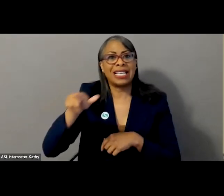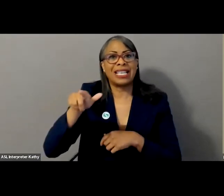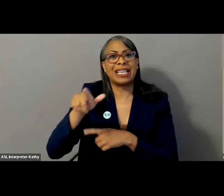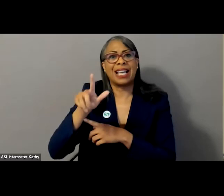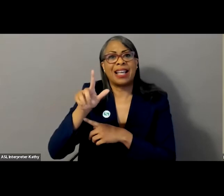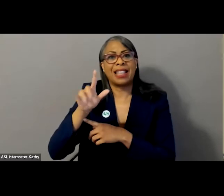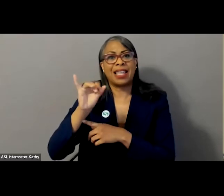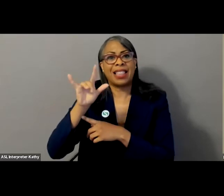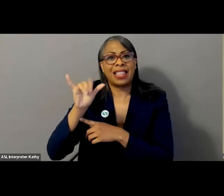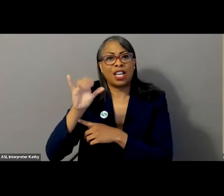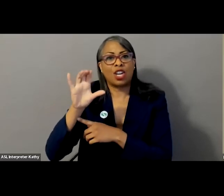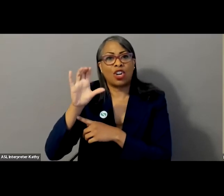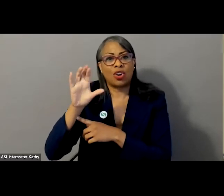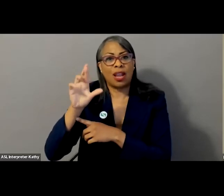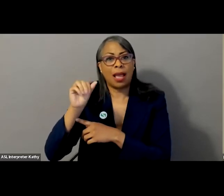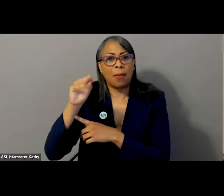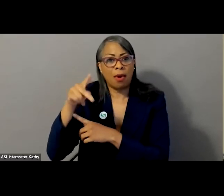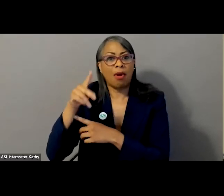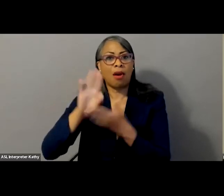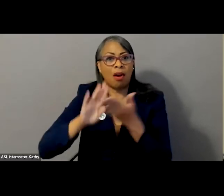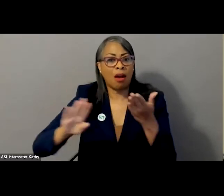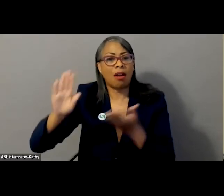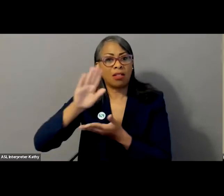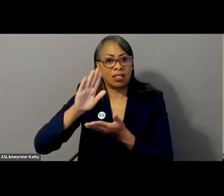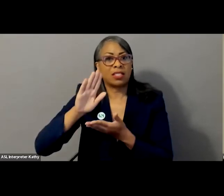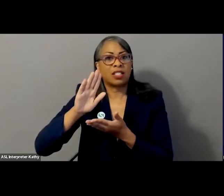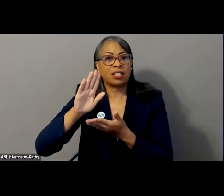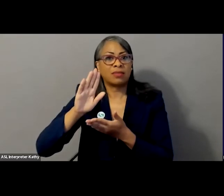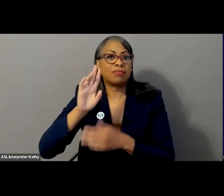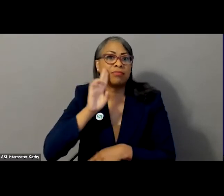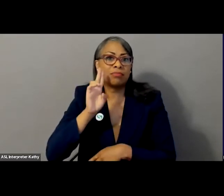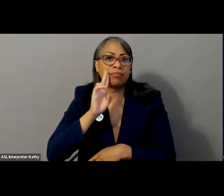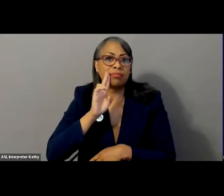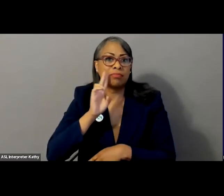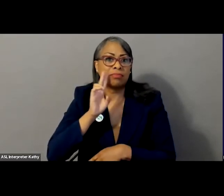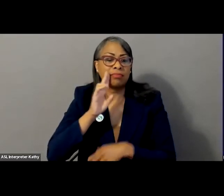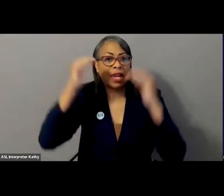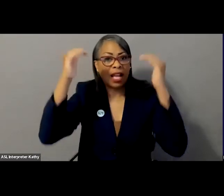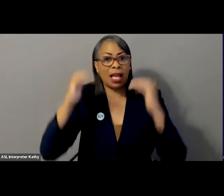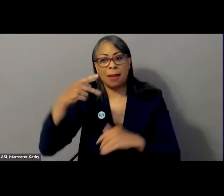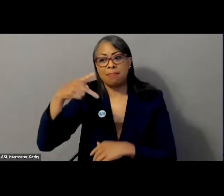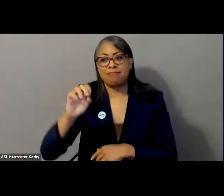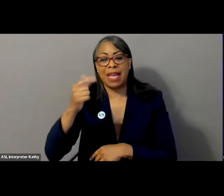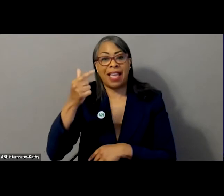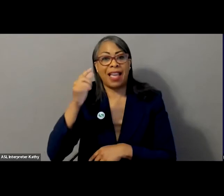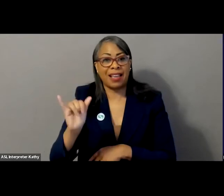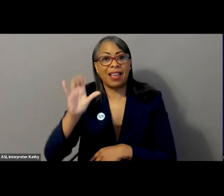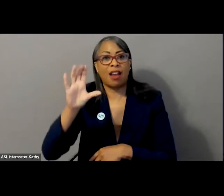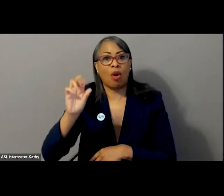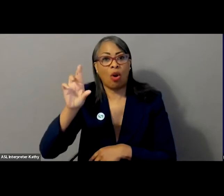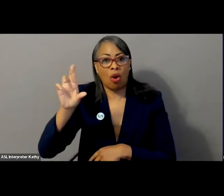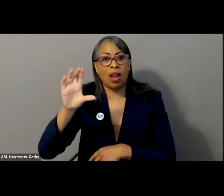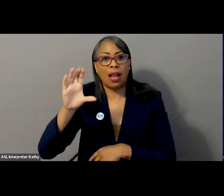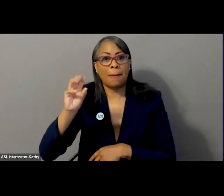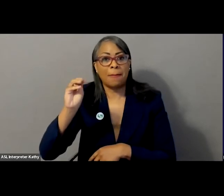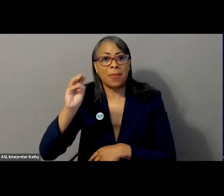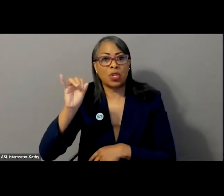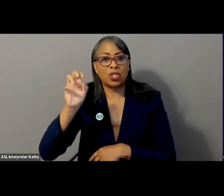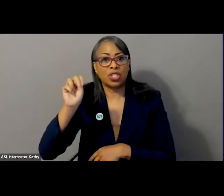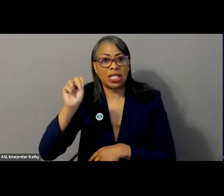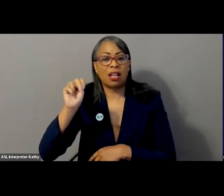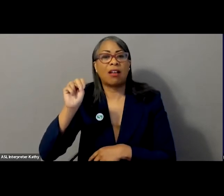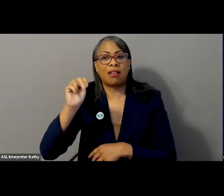Cullen Distinguished University Chair at the University of Houston. And then Peggy Carr, who's the Commissioner of the National Center for